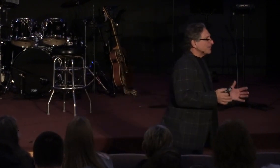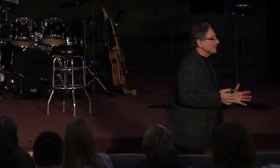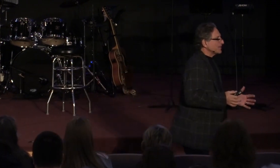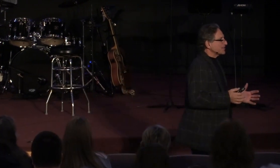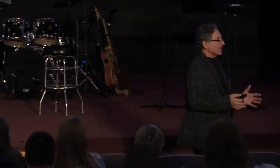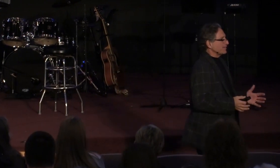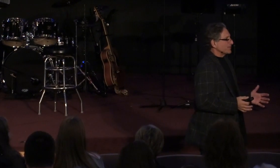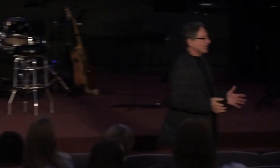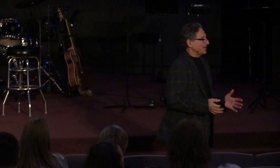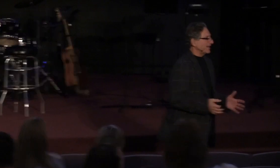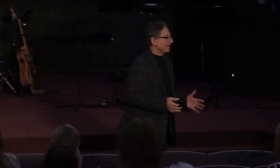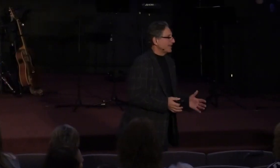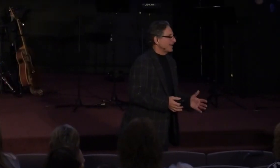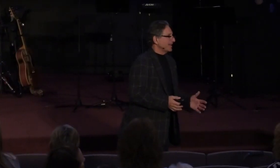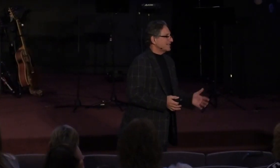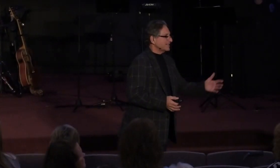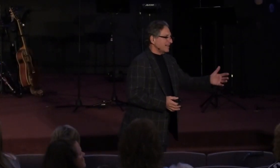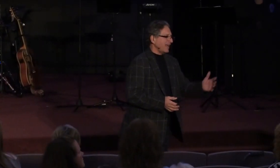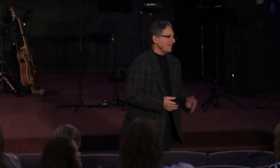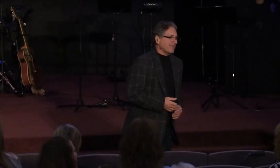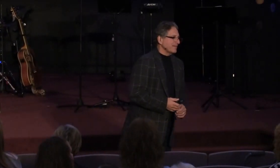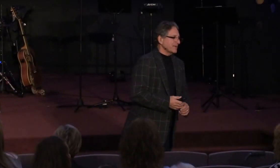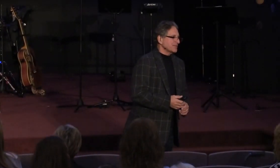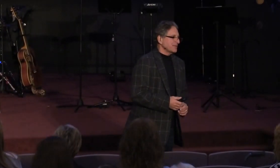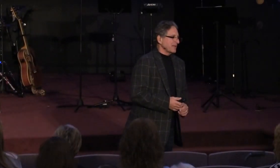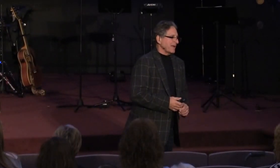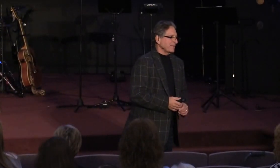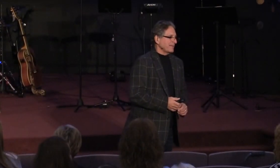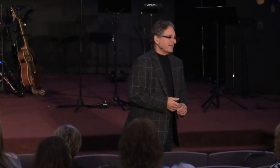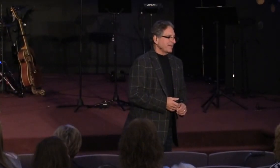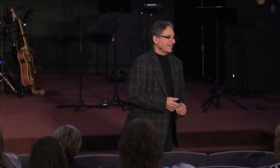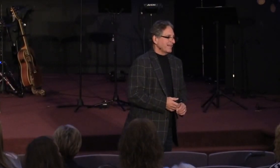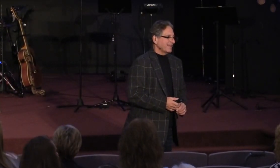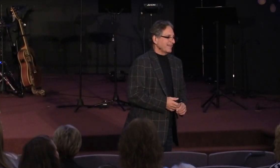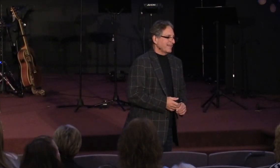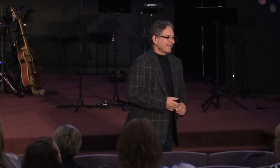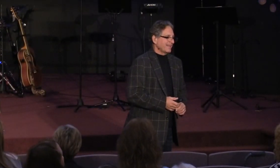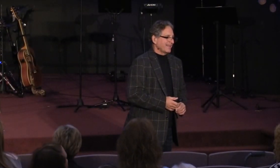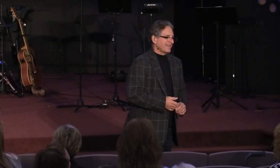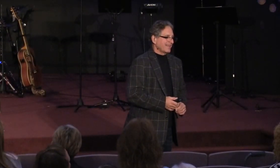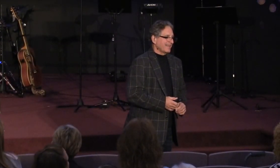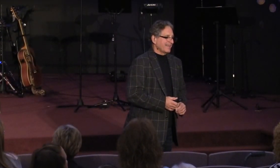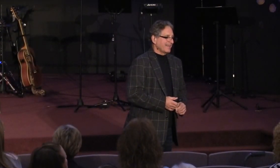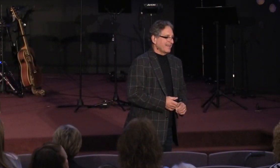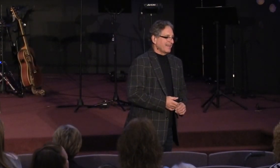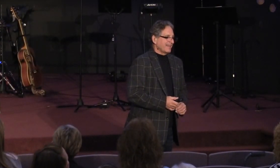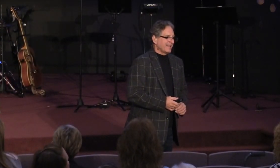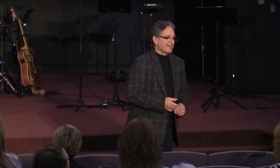How about if someone just comes to you and says, can I have 5 minutes of your time?